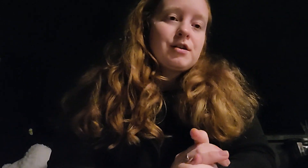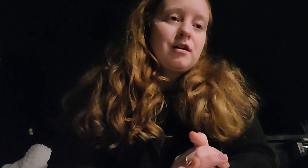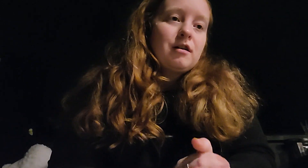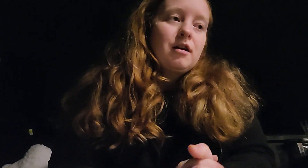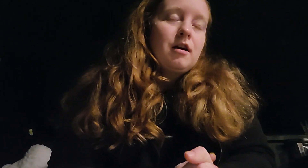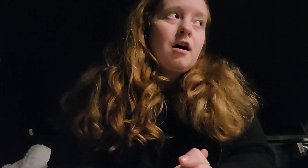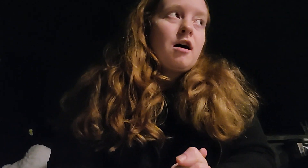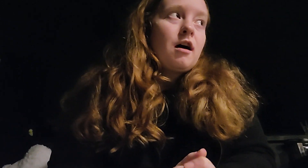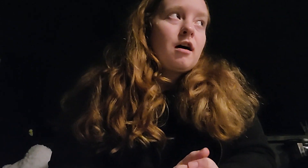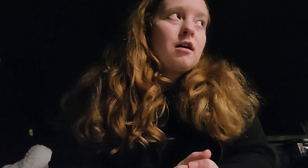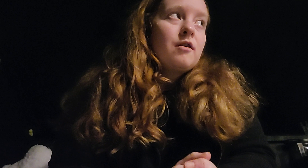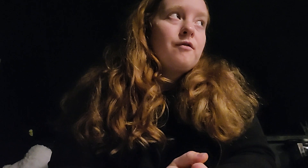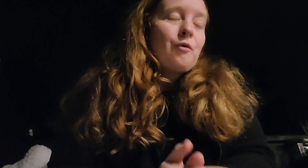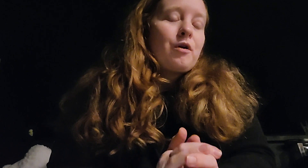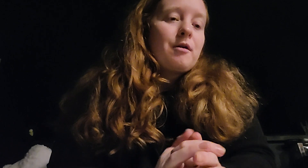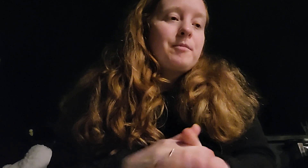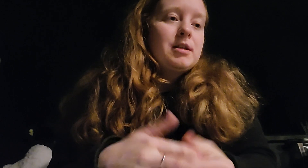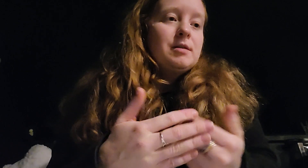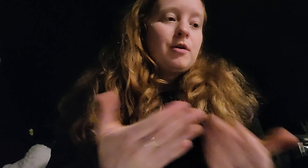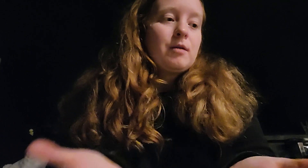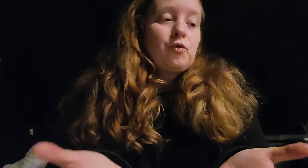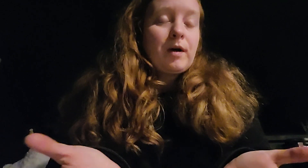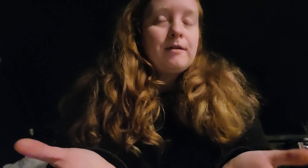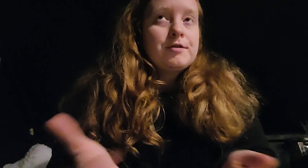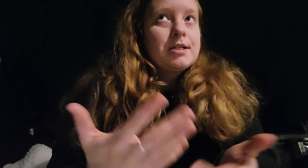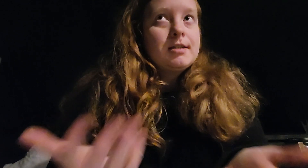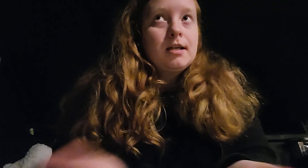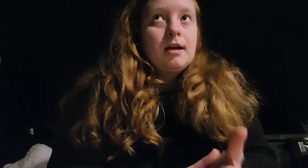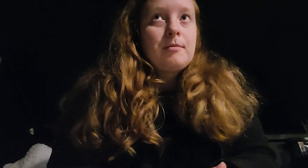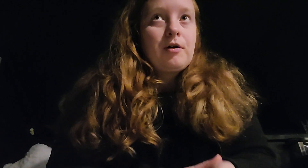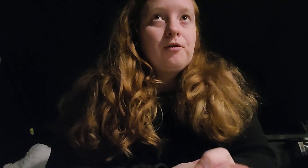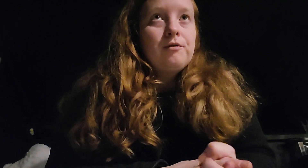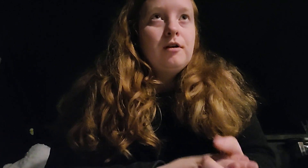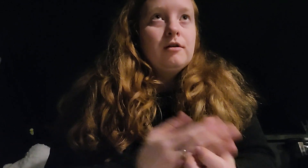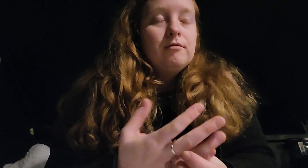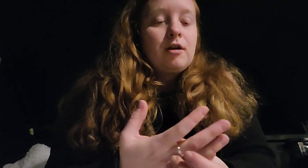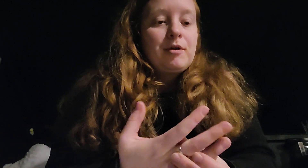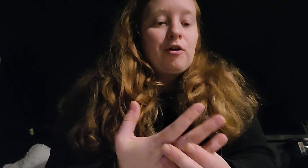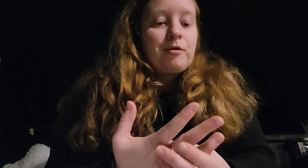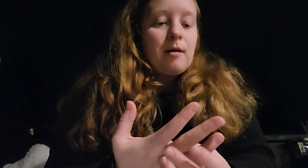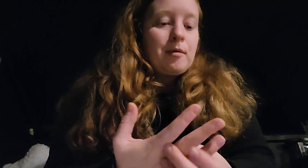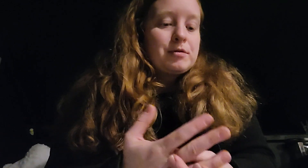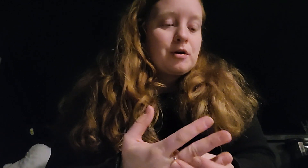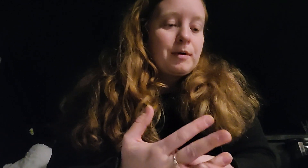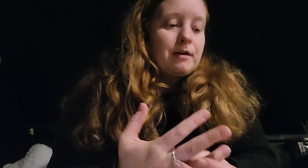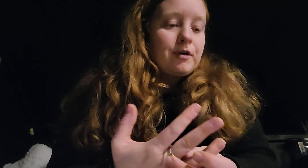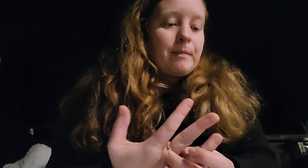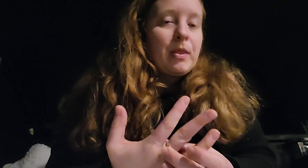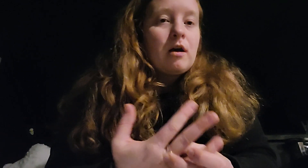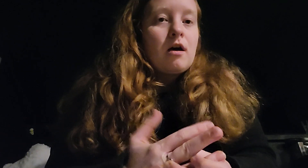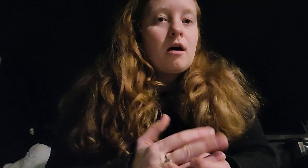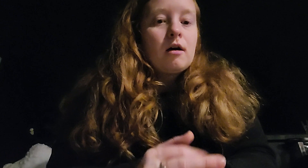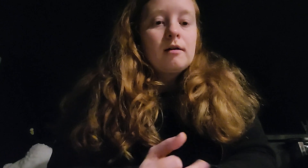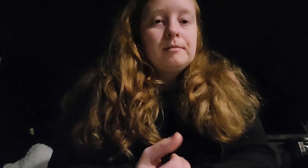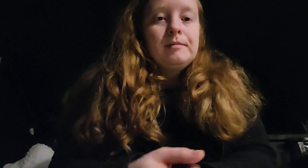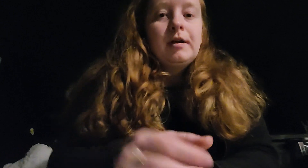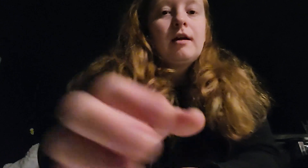song for P.T. Barnum's wife. She's singing about, their marital problems or whatever, and how